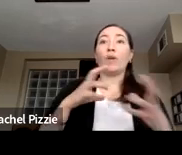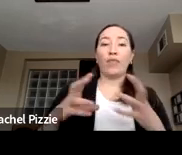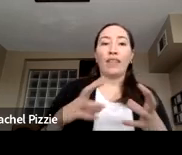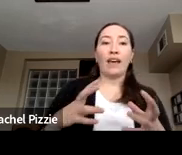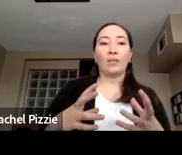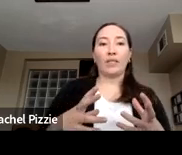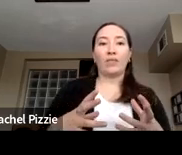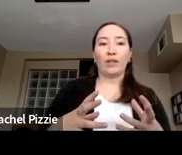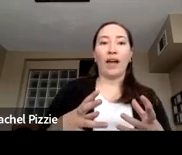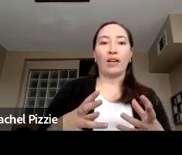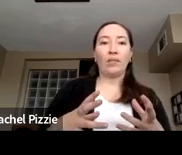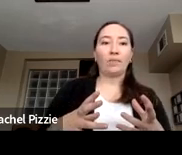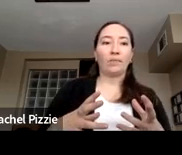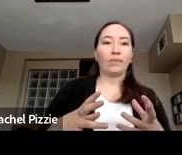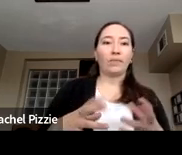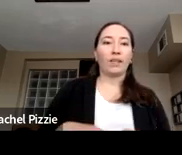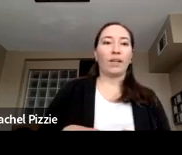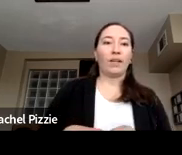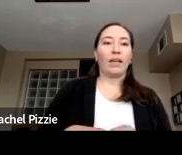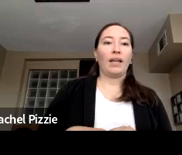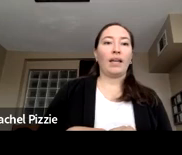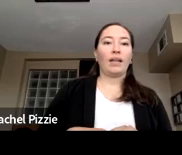is within that specific file.